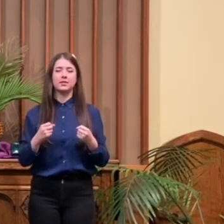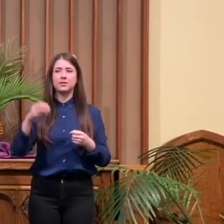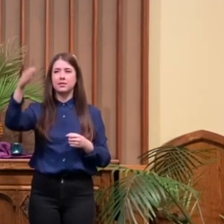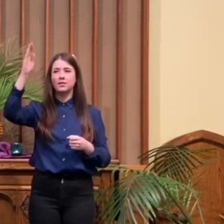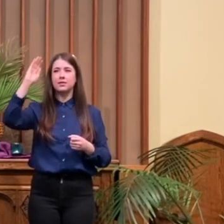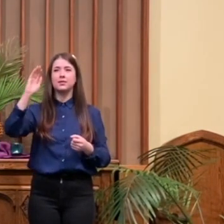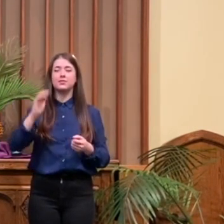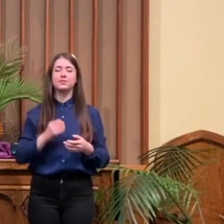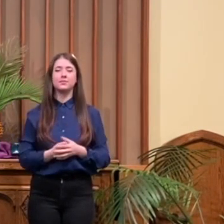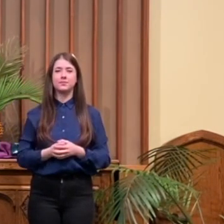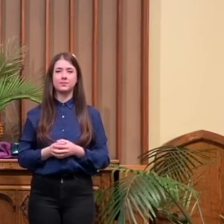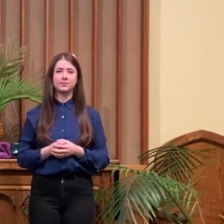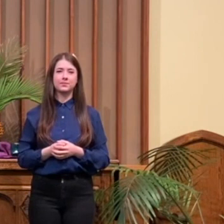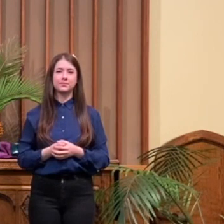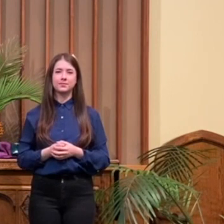God.